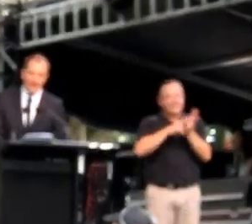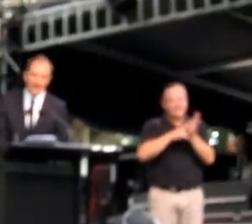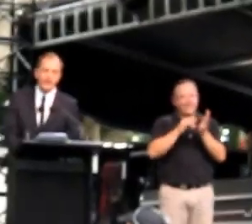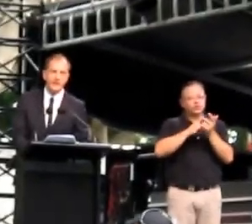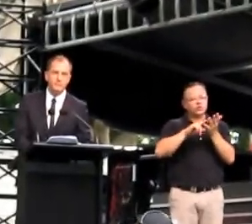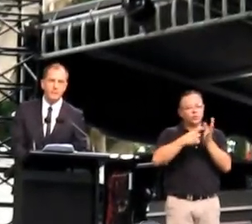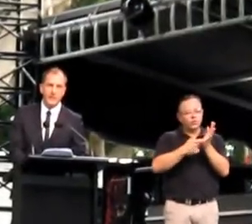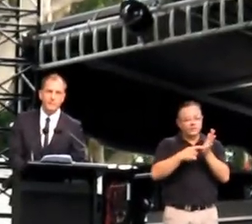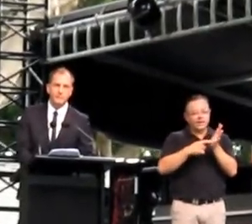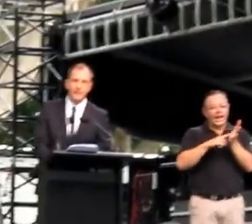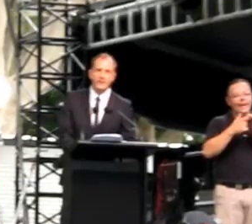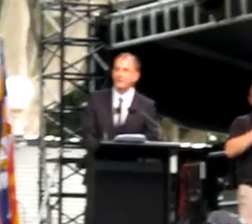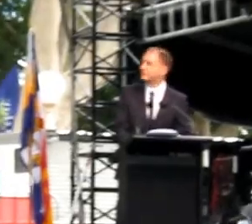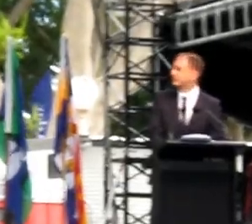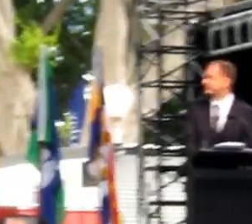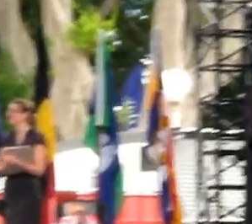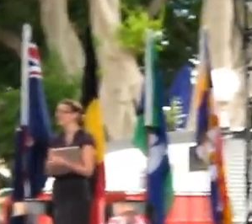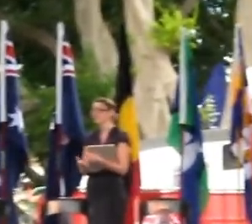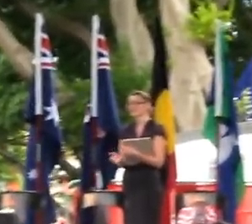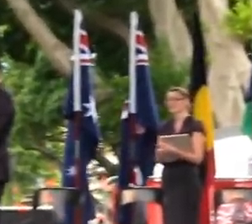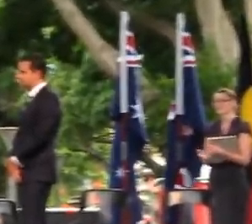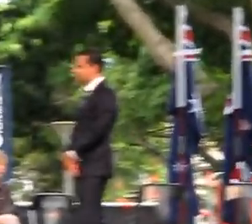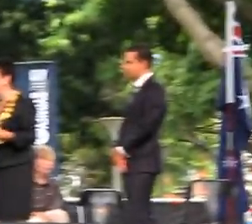Parker and Liam James Parker.